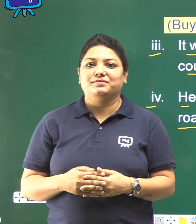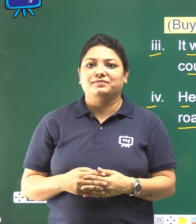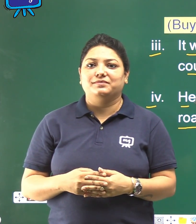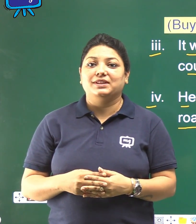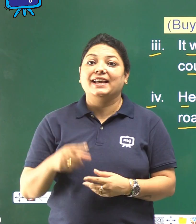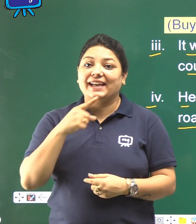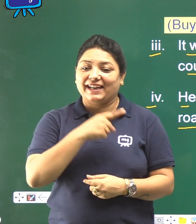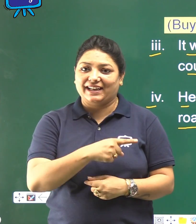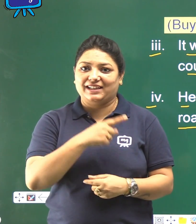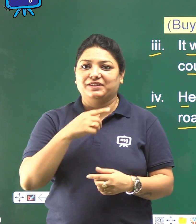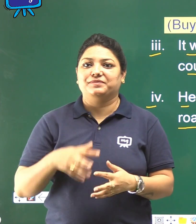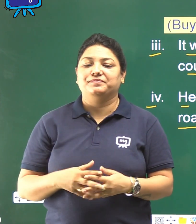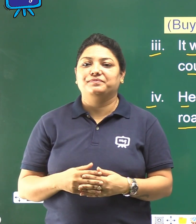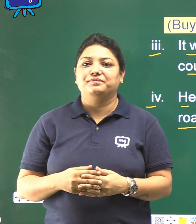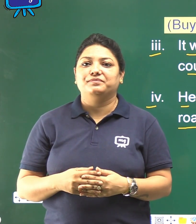He